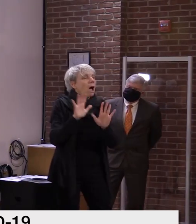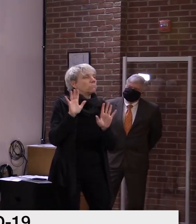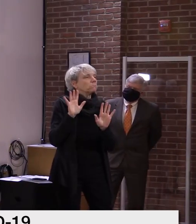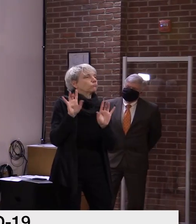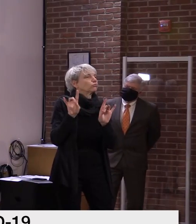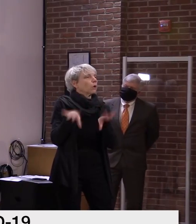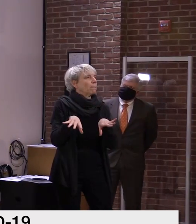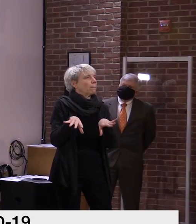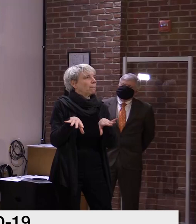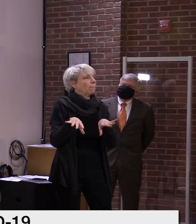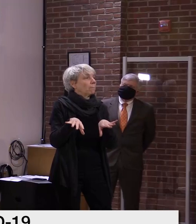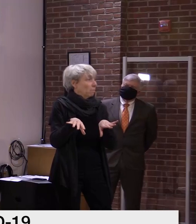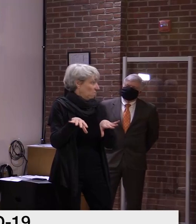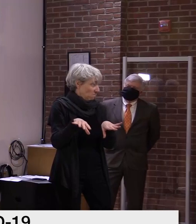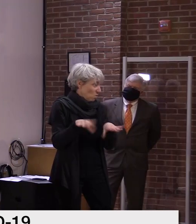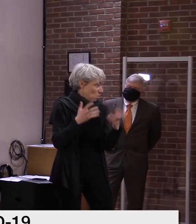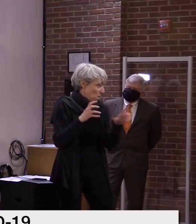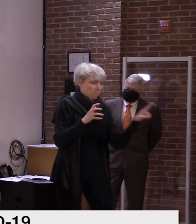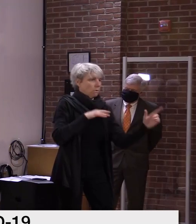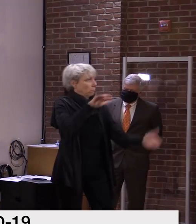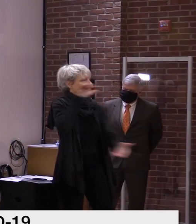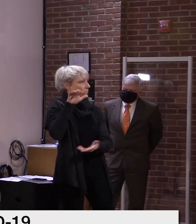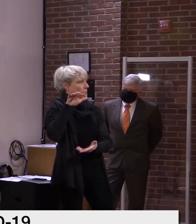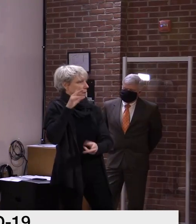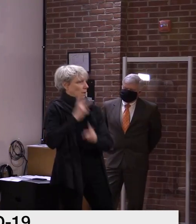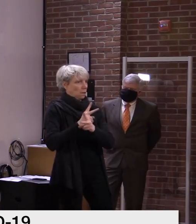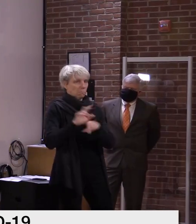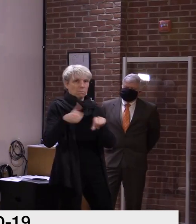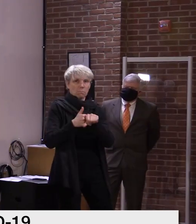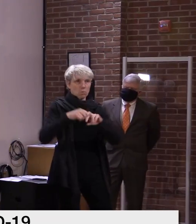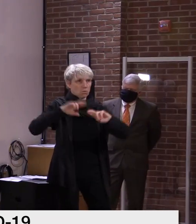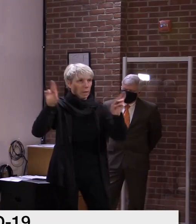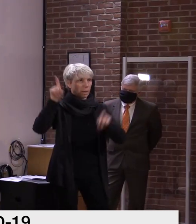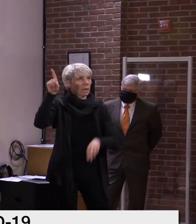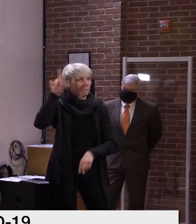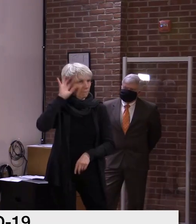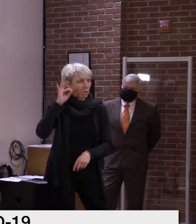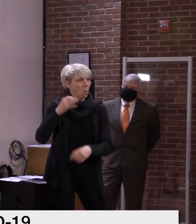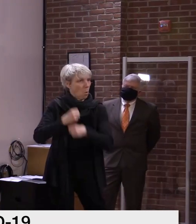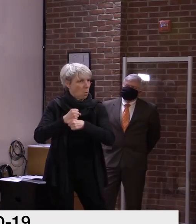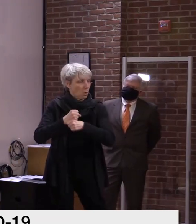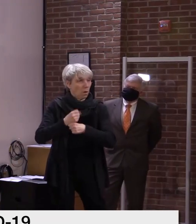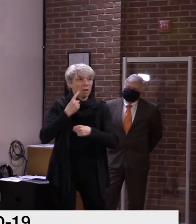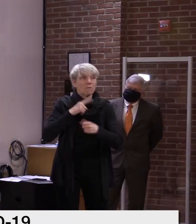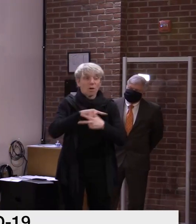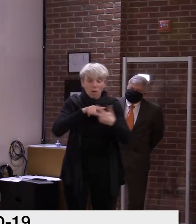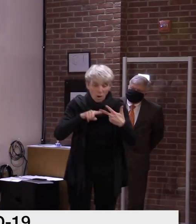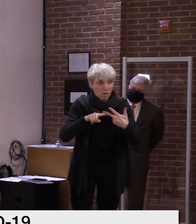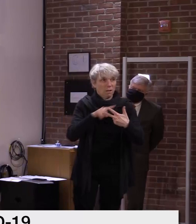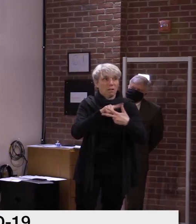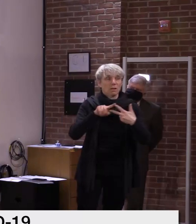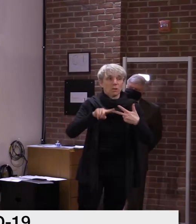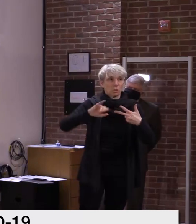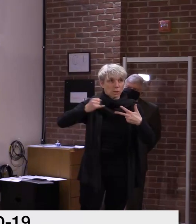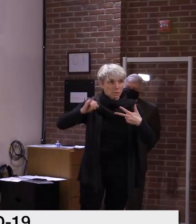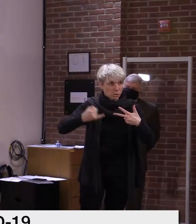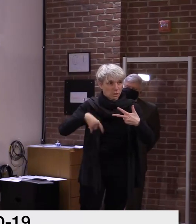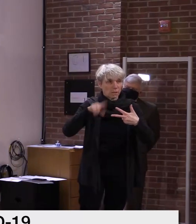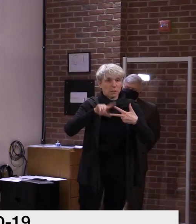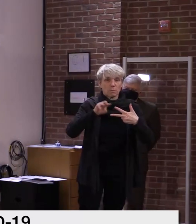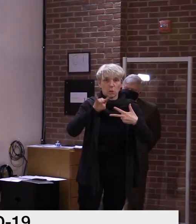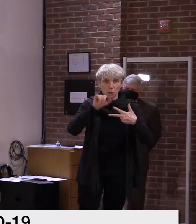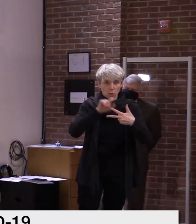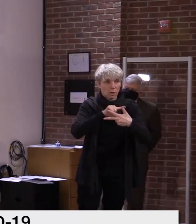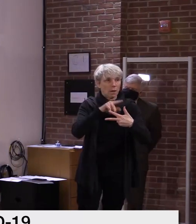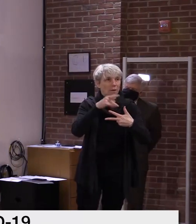That vaccine throughout all platforms, and that's Johnson & Johnson, Moderna, and Pfizer, go into the